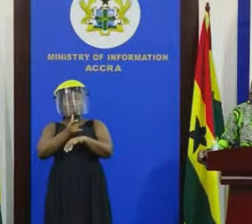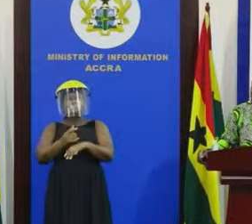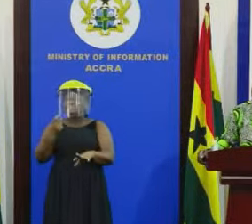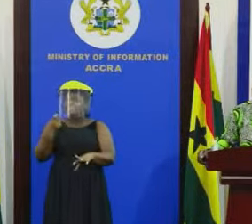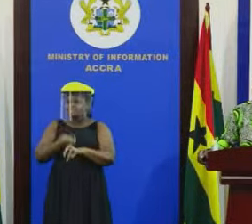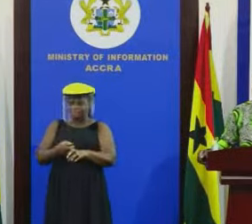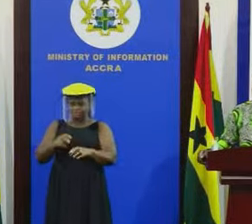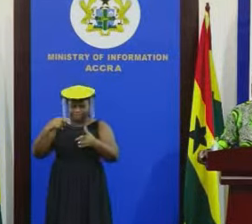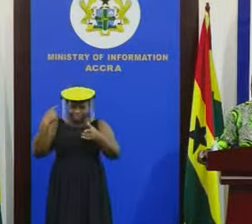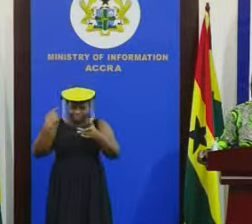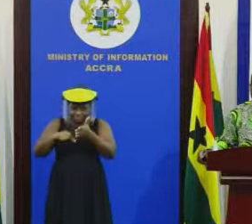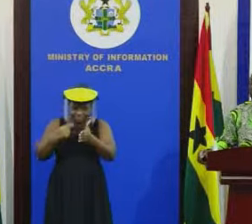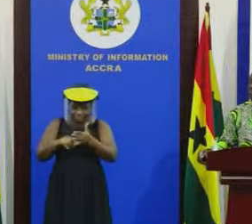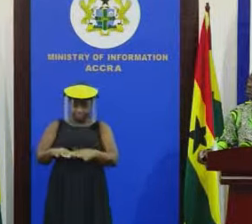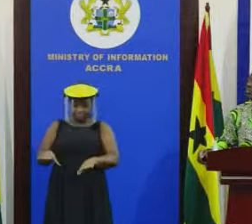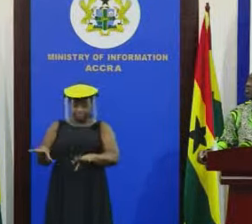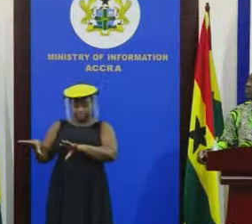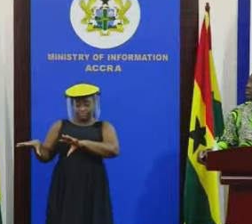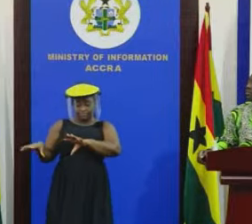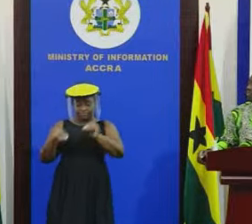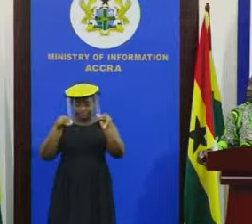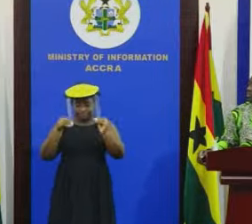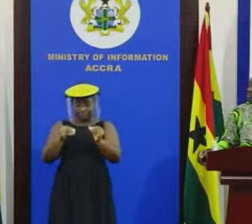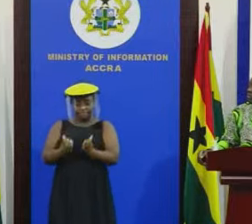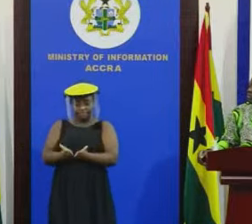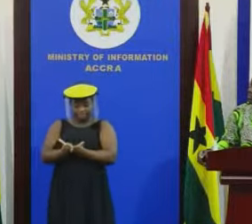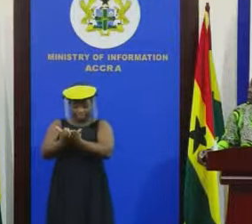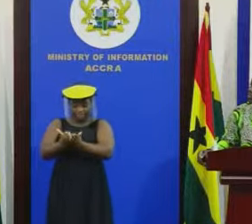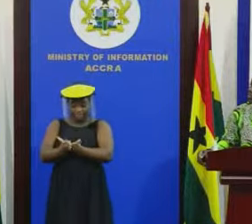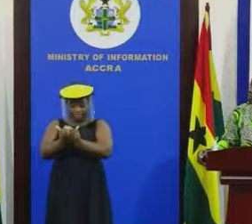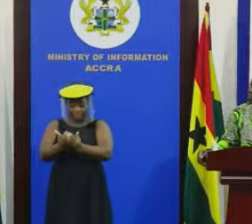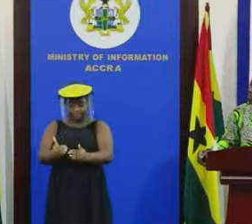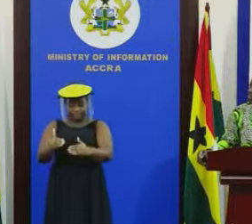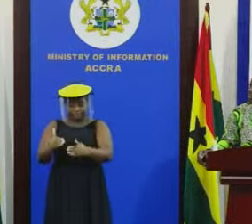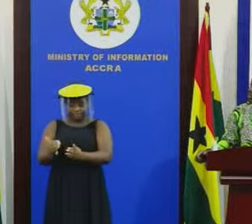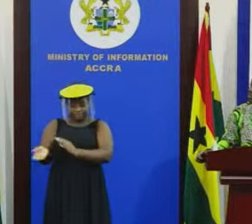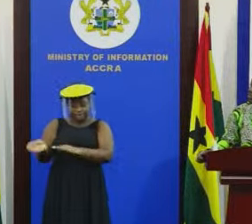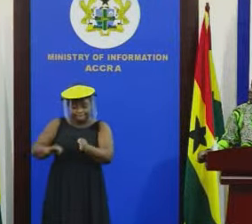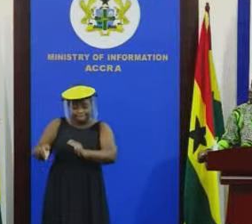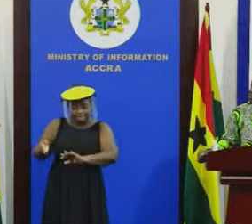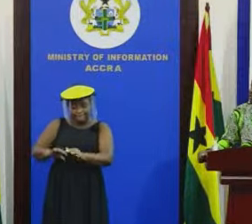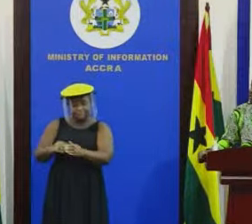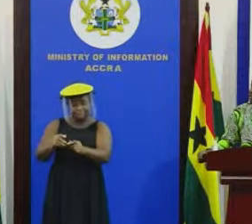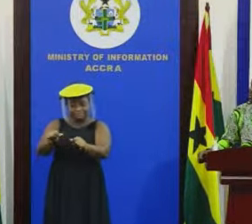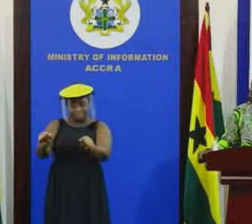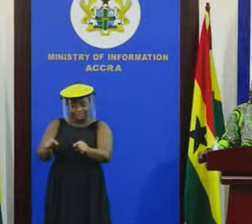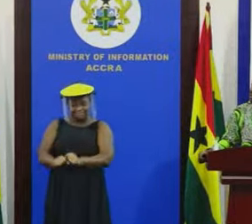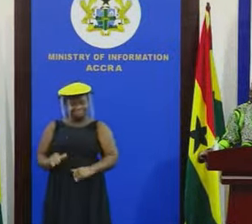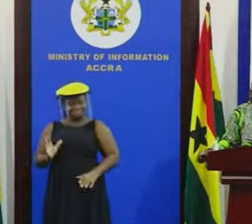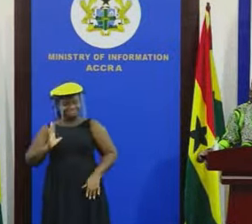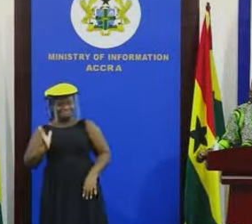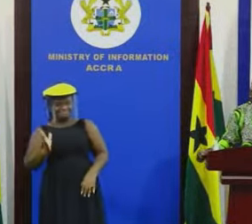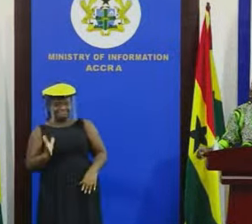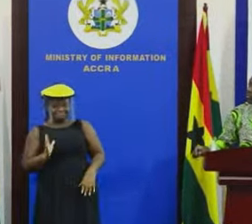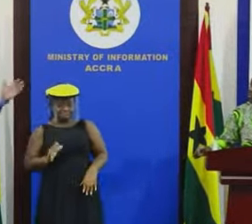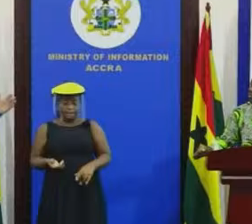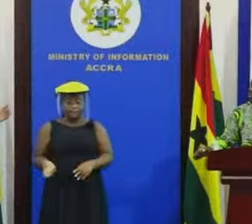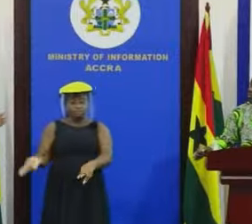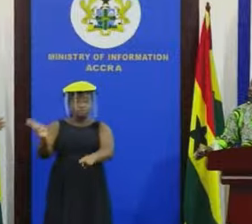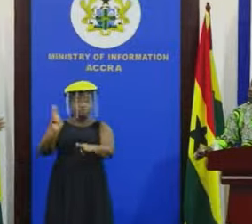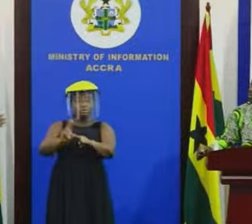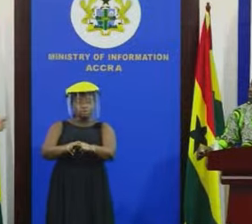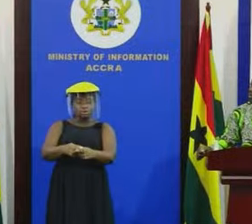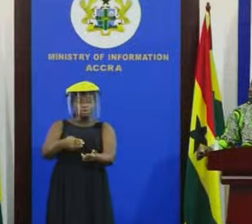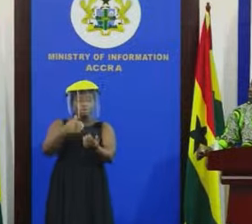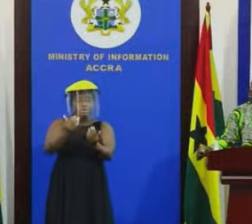it. So he could leave the beach area or the loading area looking like any of us. But